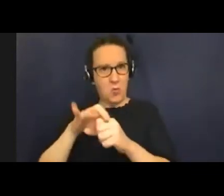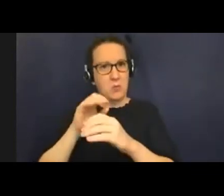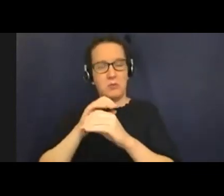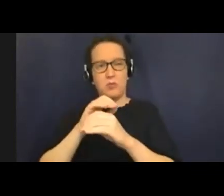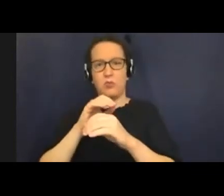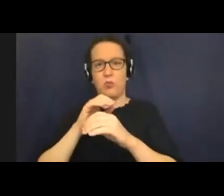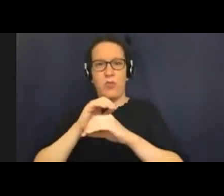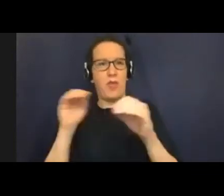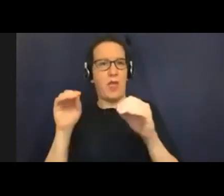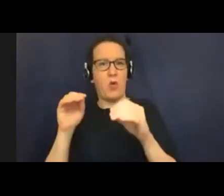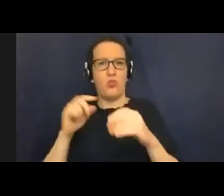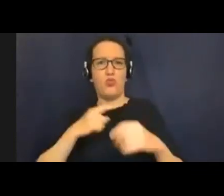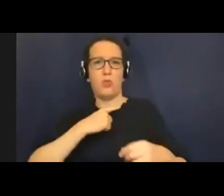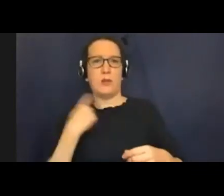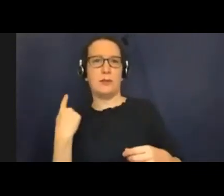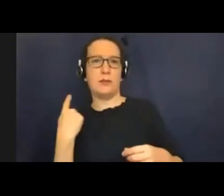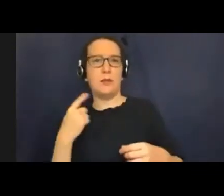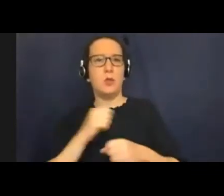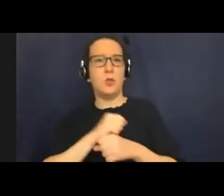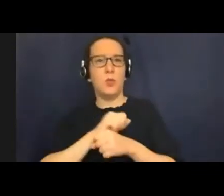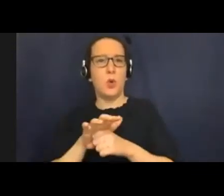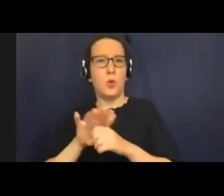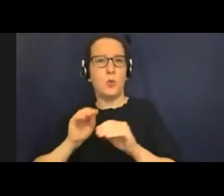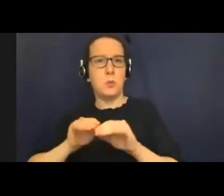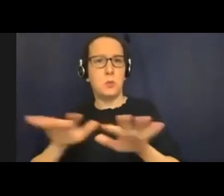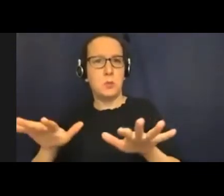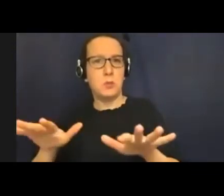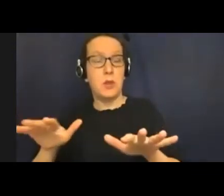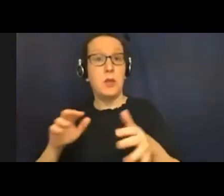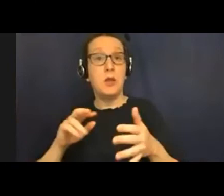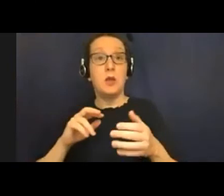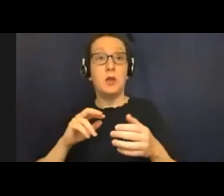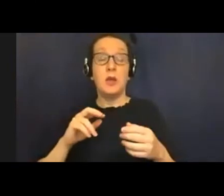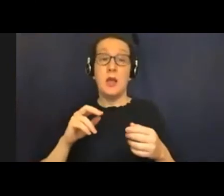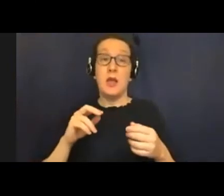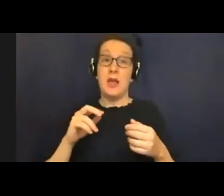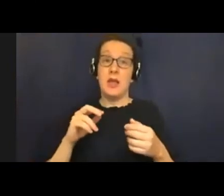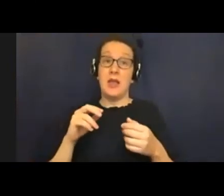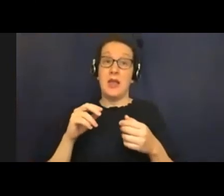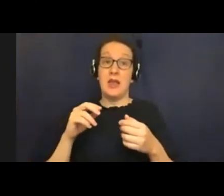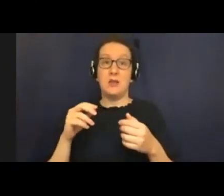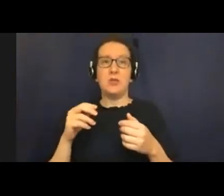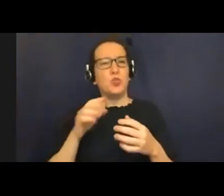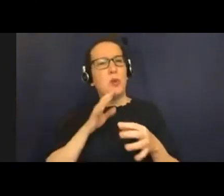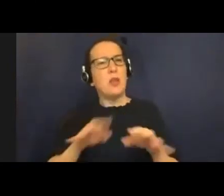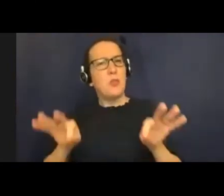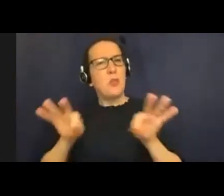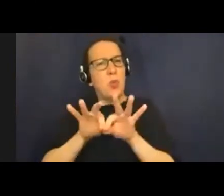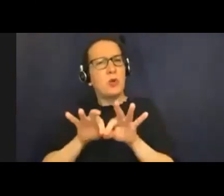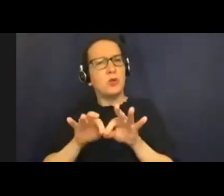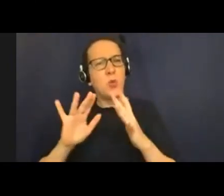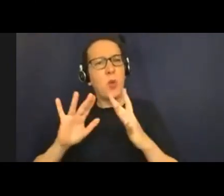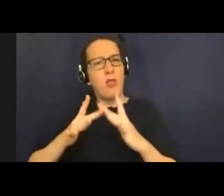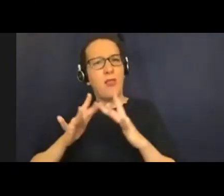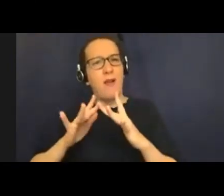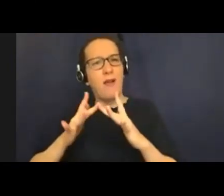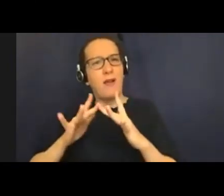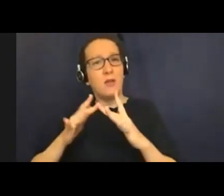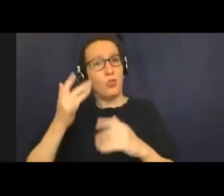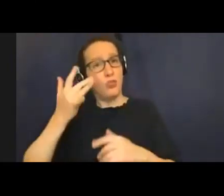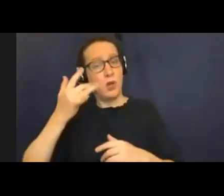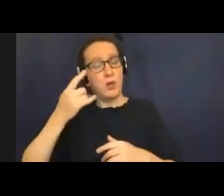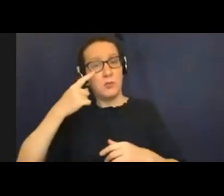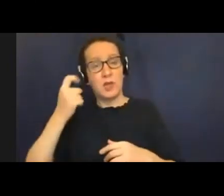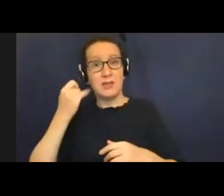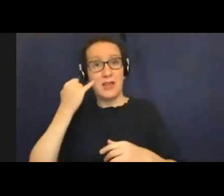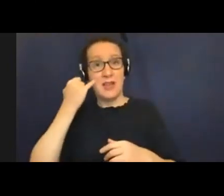or might have a pre-existing health condition, which might put them at an even higher risk from the virus. So avoiding exposure, becomes particularly